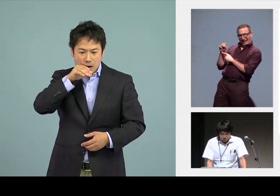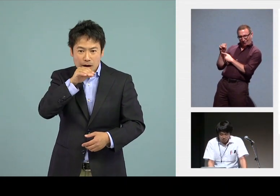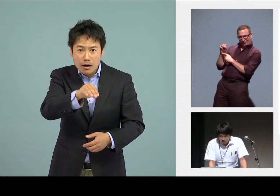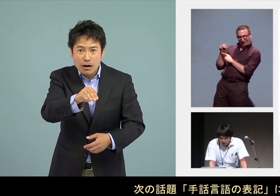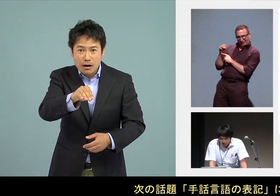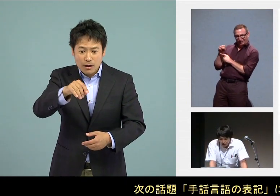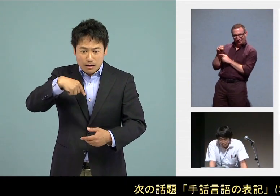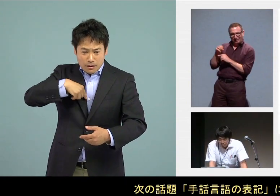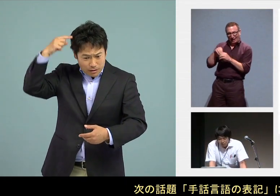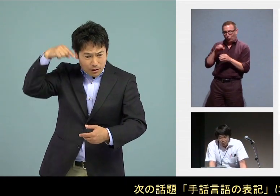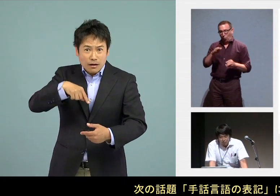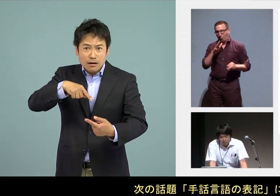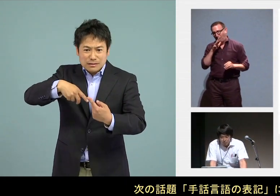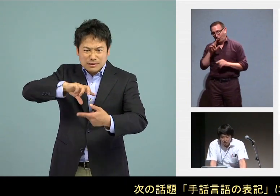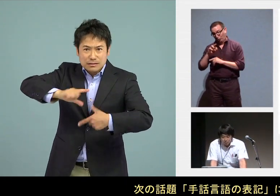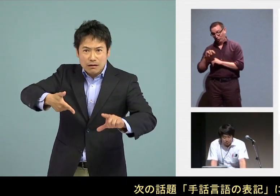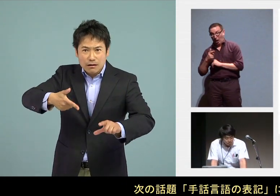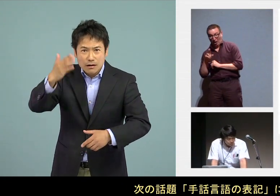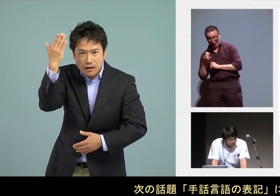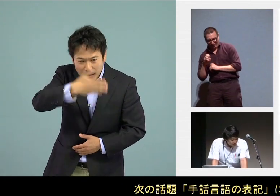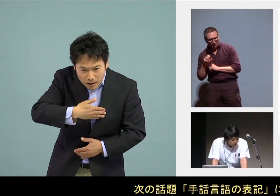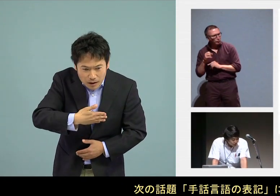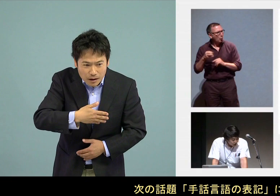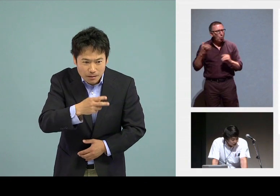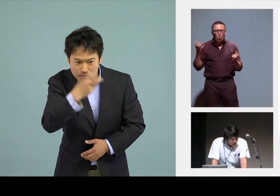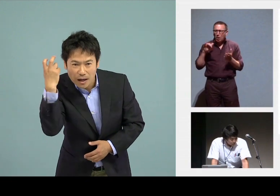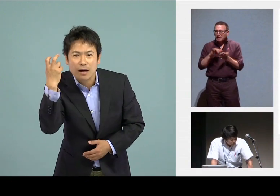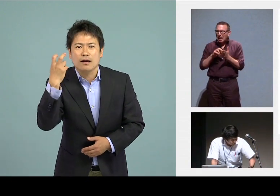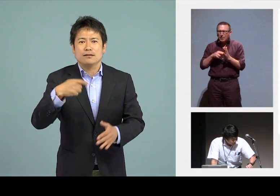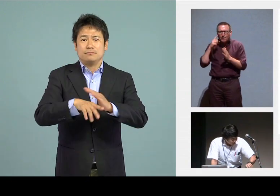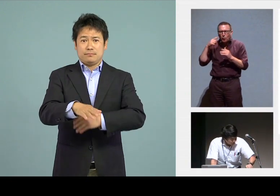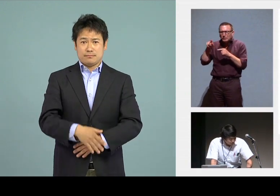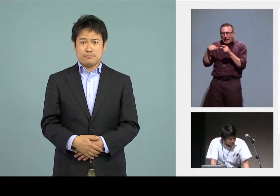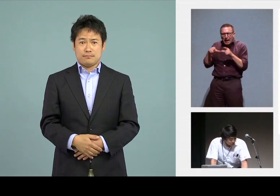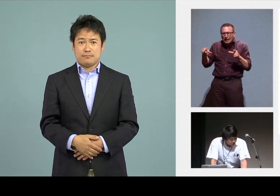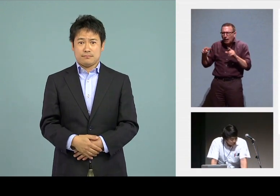Okay, for sign language transcription.